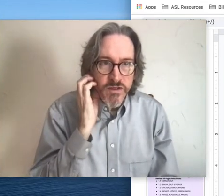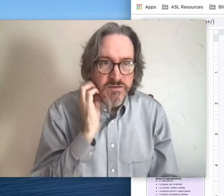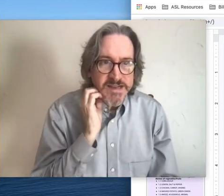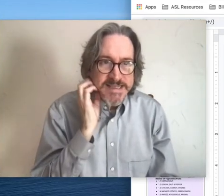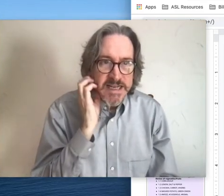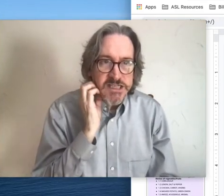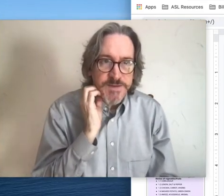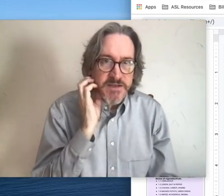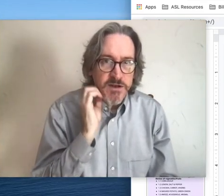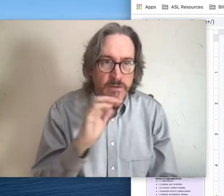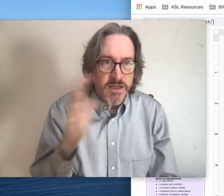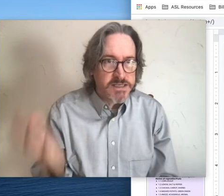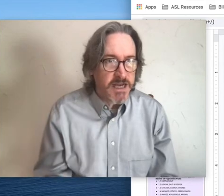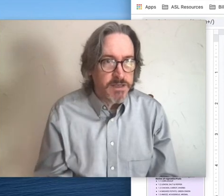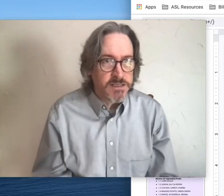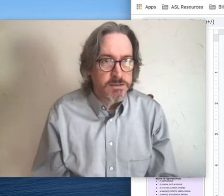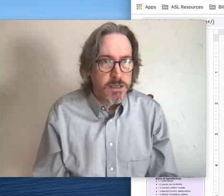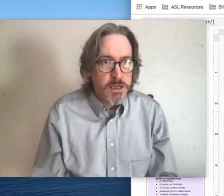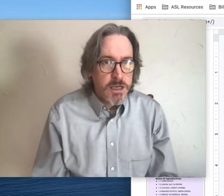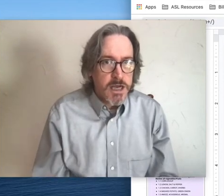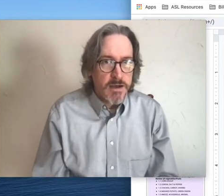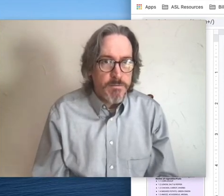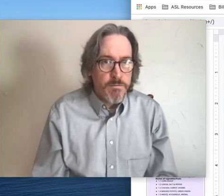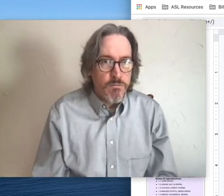all the advice that needs to be given on the assignments.